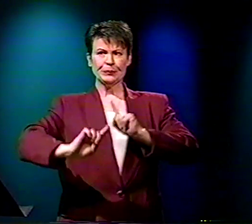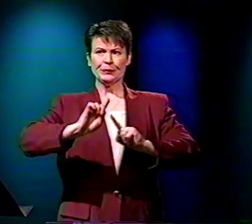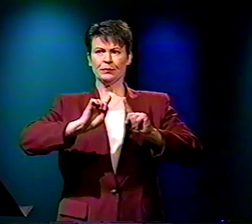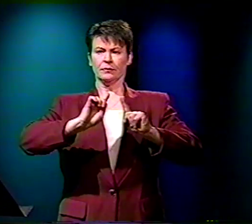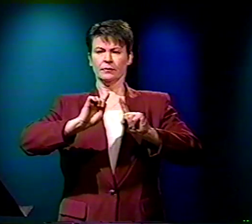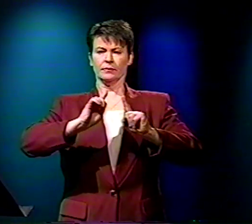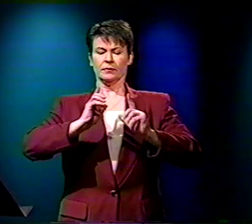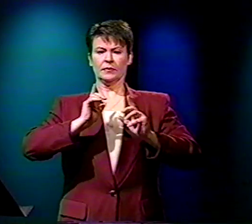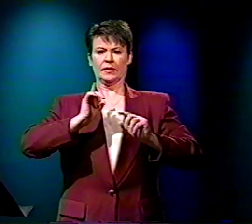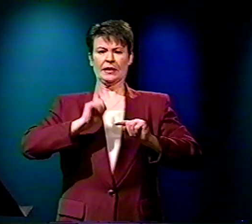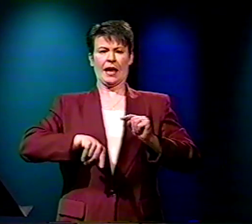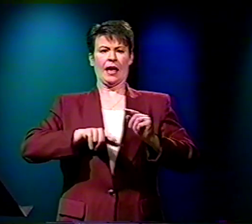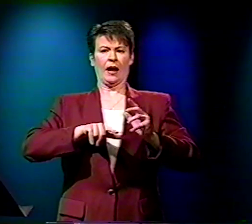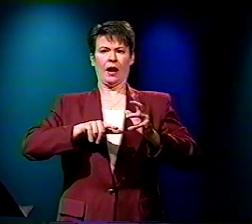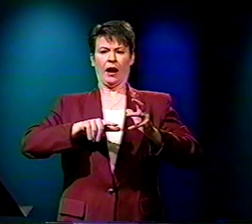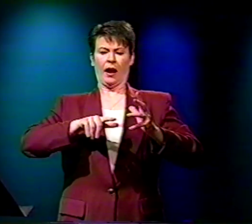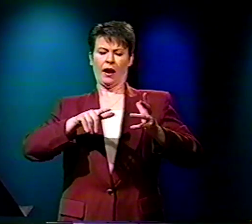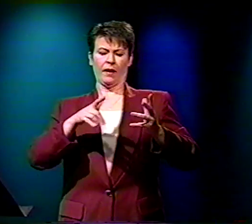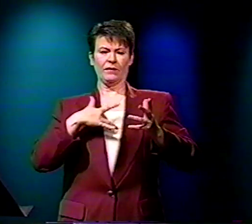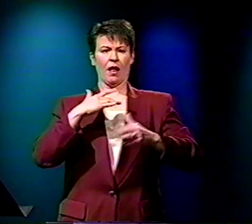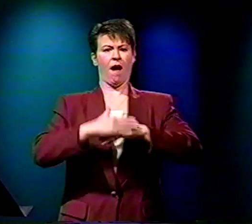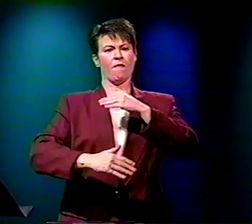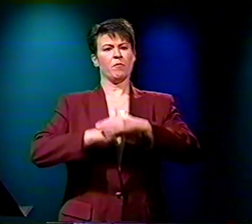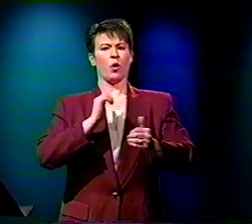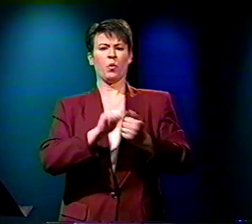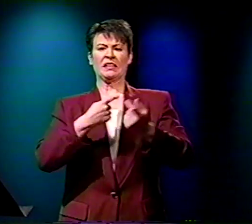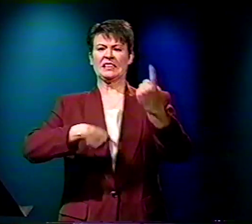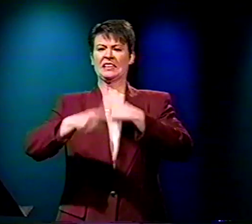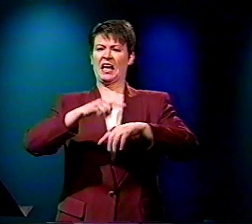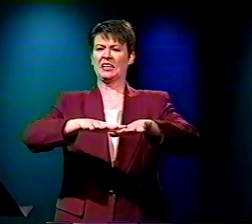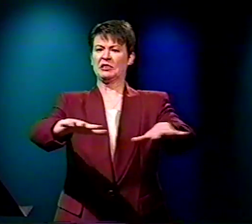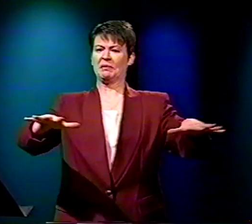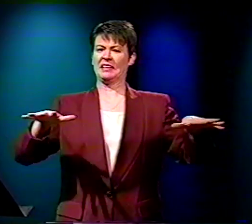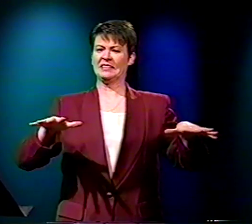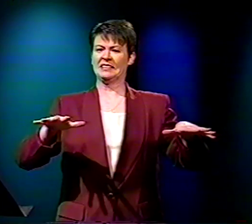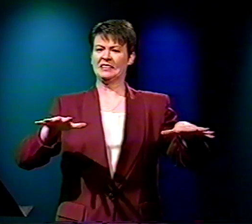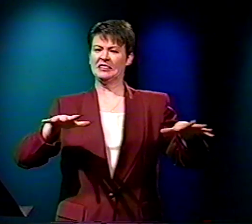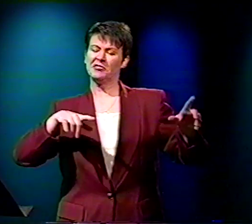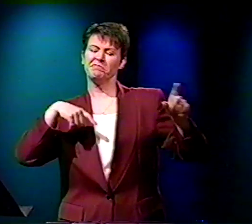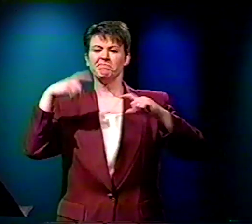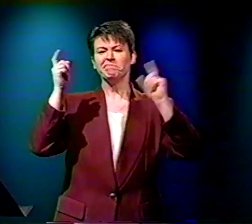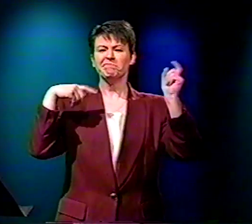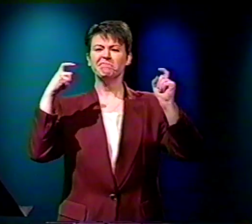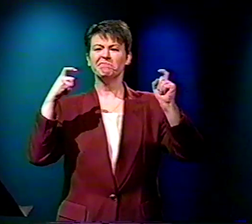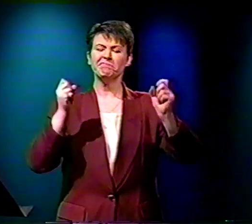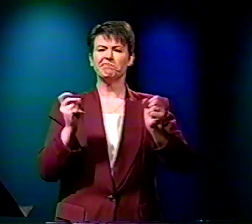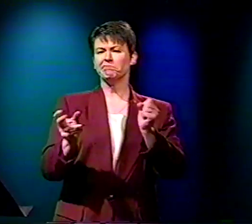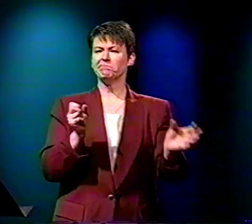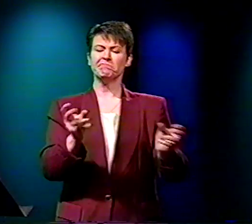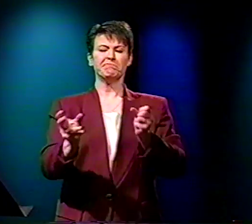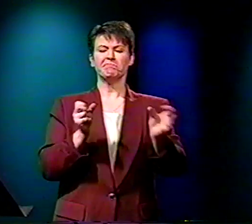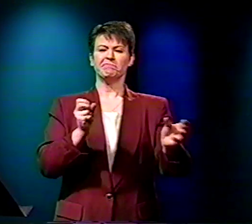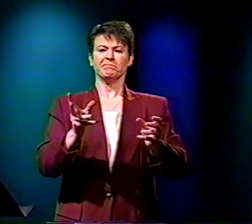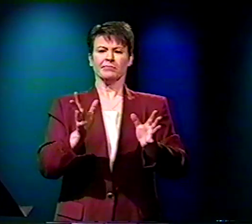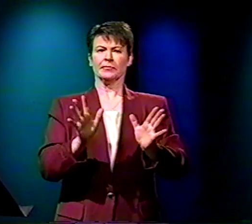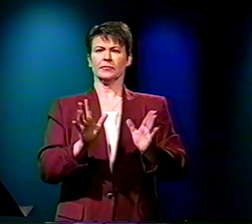polite, and as a woman I need to be dainty and sign small, and that they're not even comfortable with the use of signing space or naturally